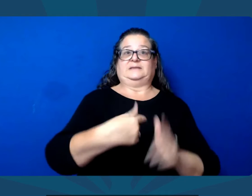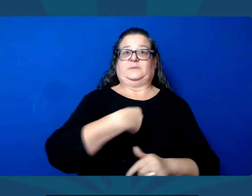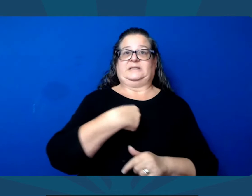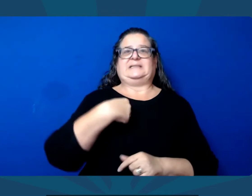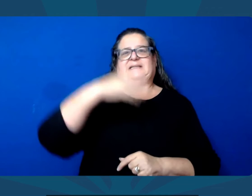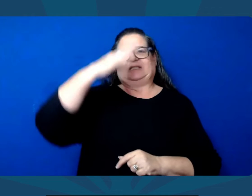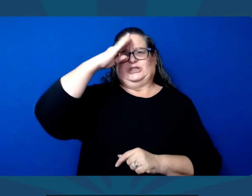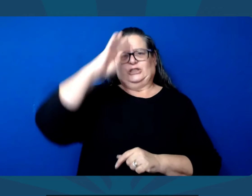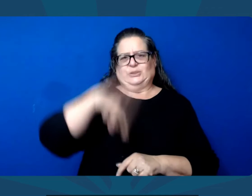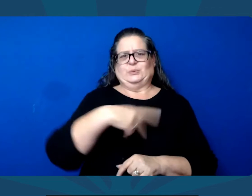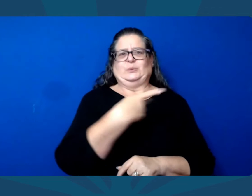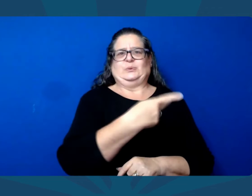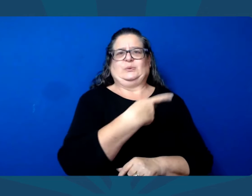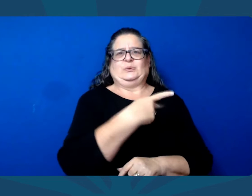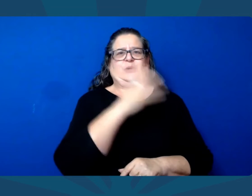were in for a fight.